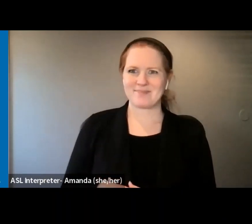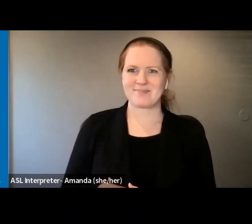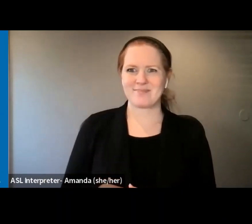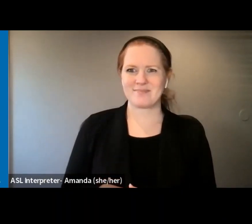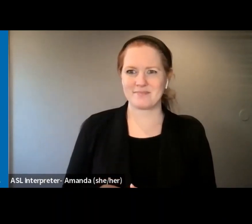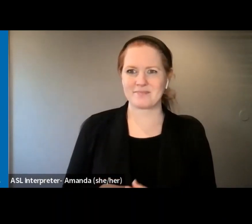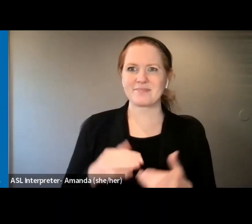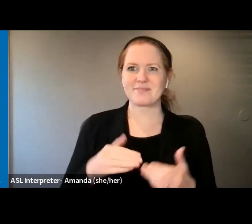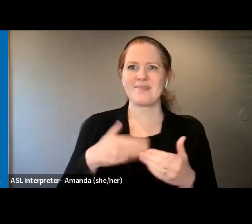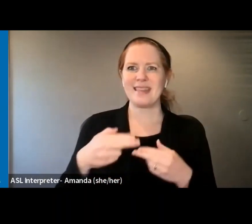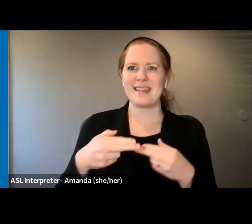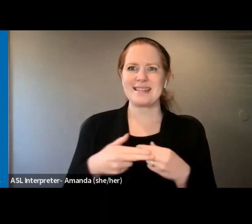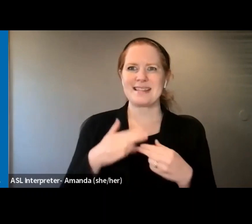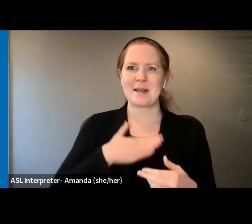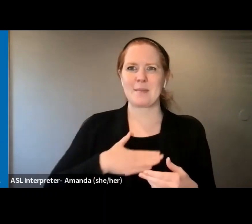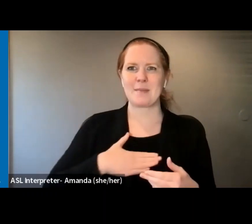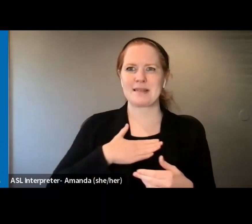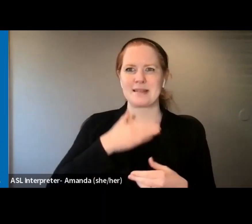Next slide, please.